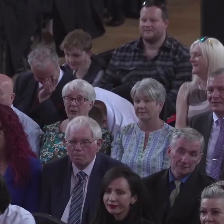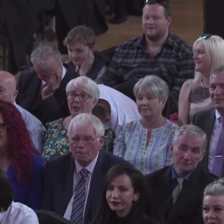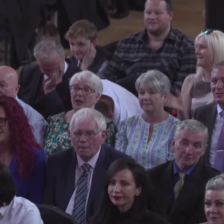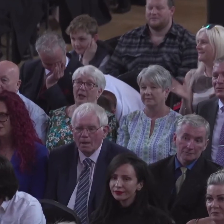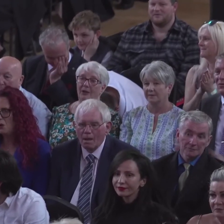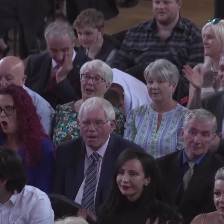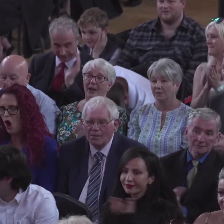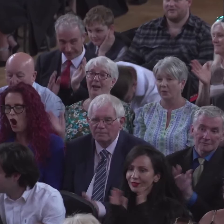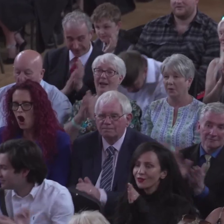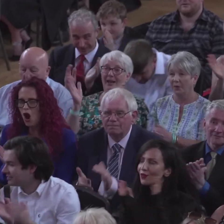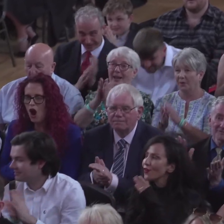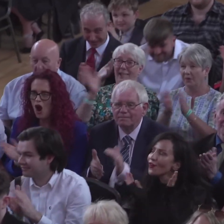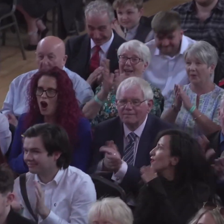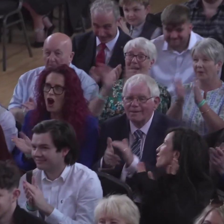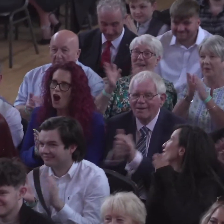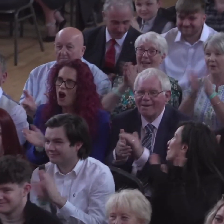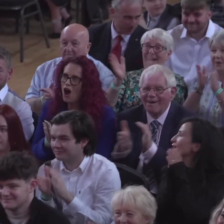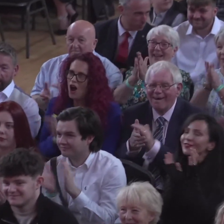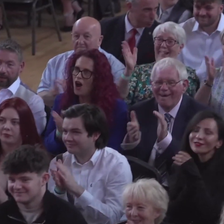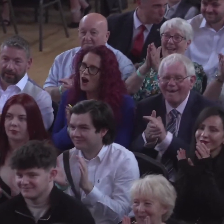3.